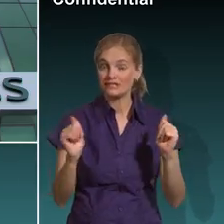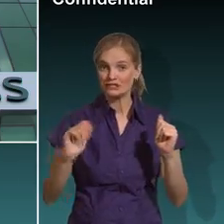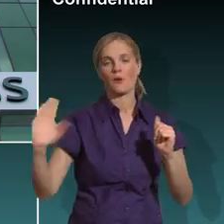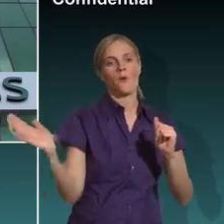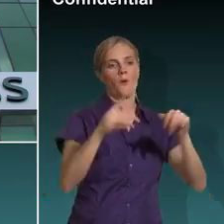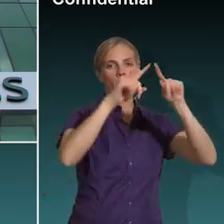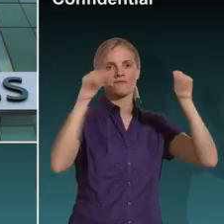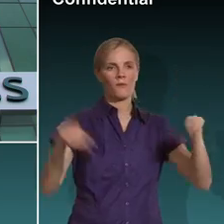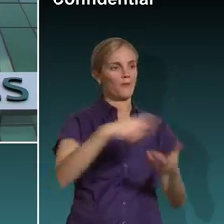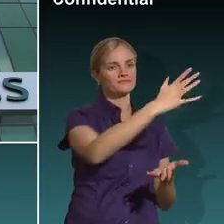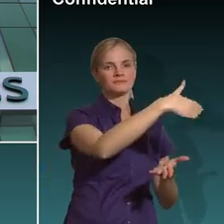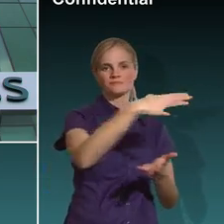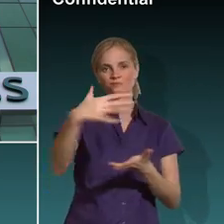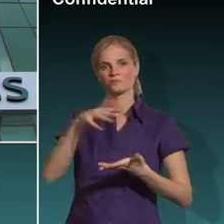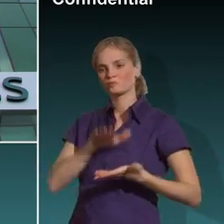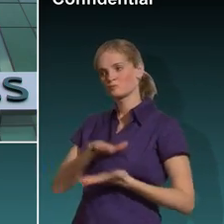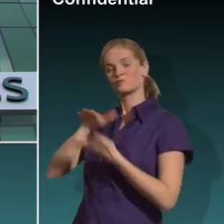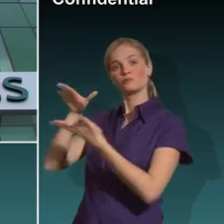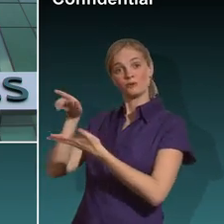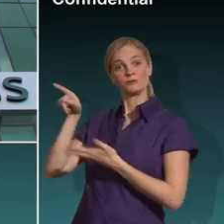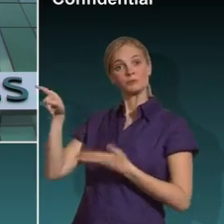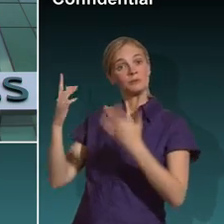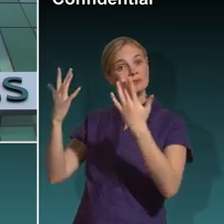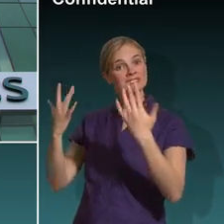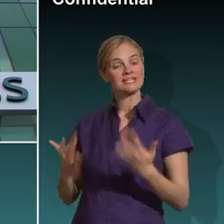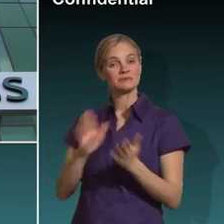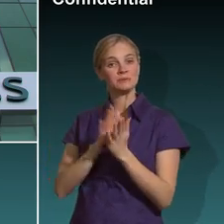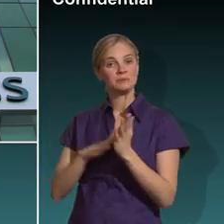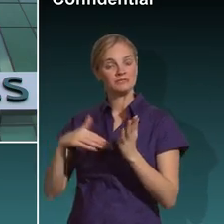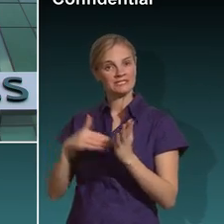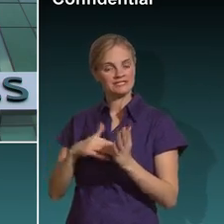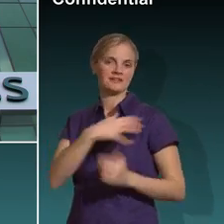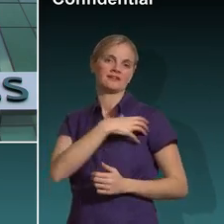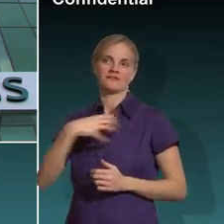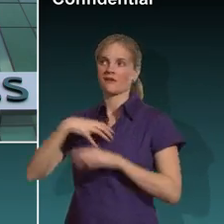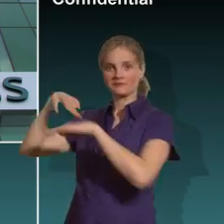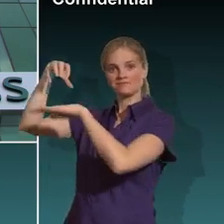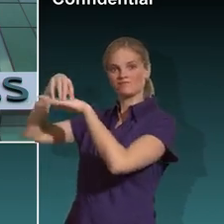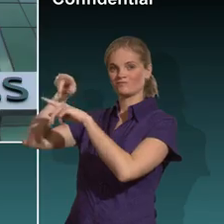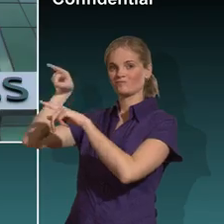Once all the forms are completed, they are gathered and returned to Statistics New Zealand, the government department.